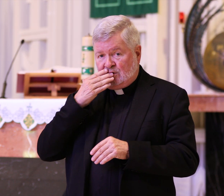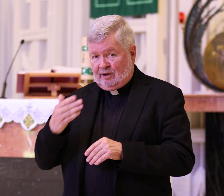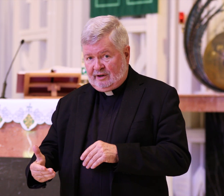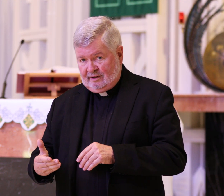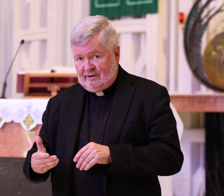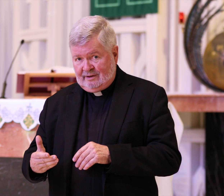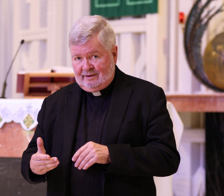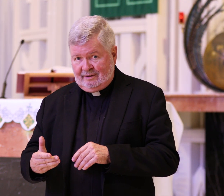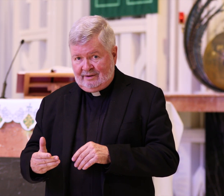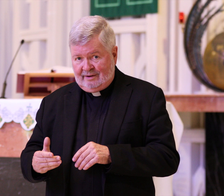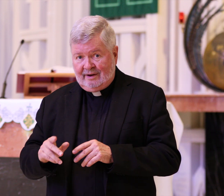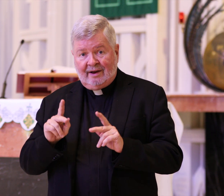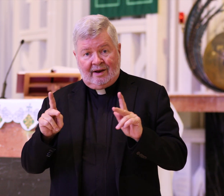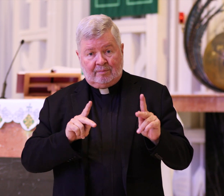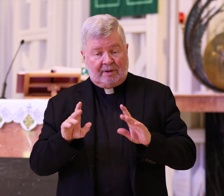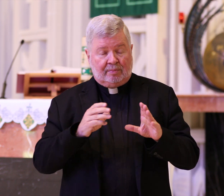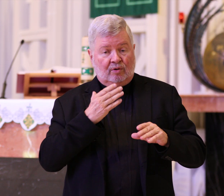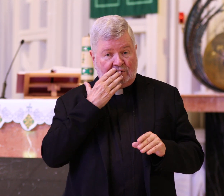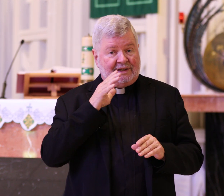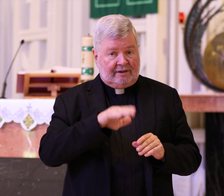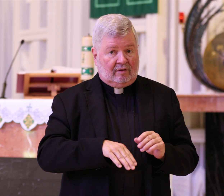good and people who did evil.